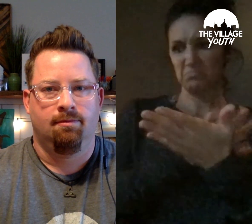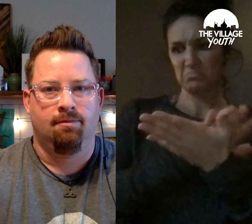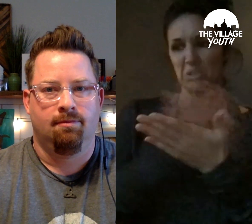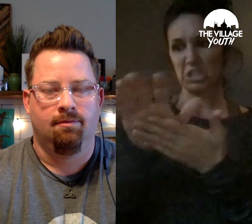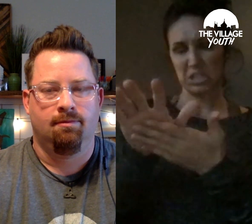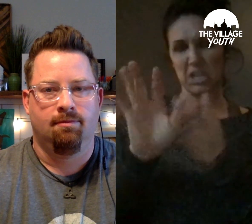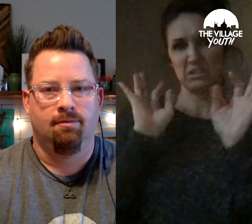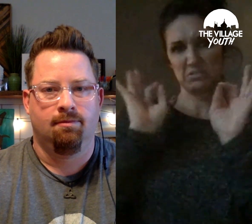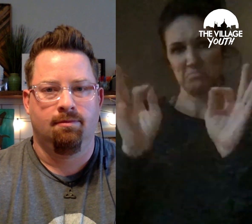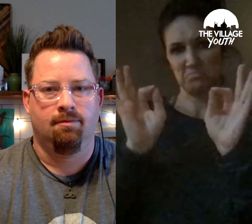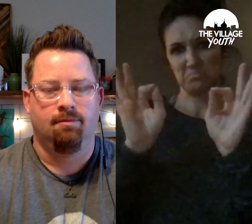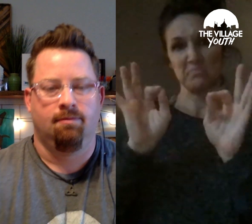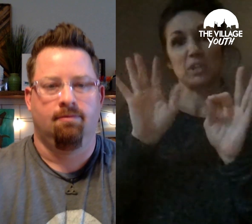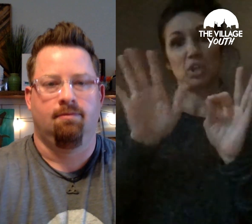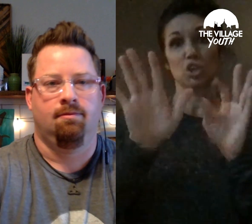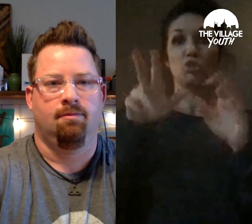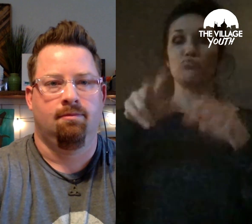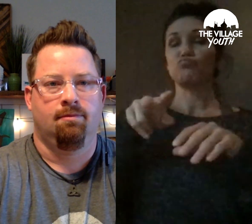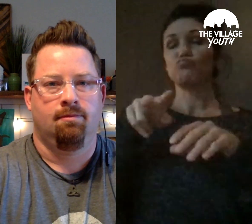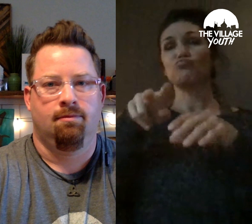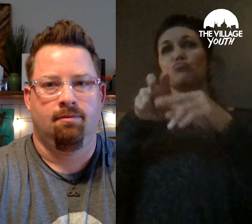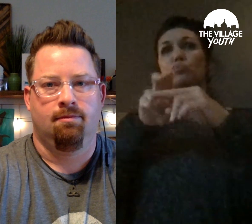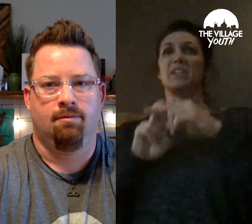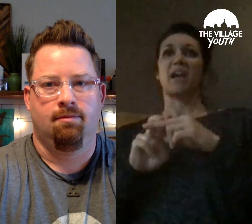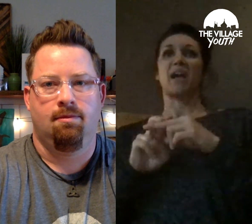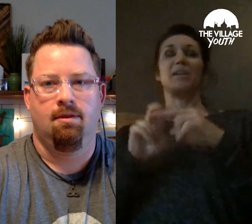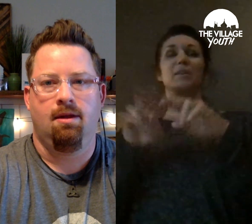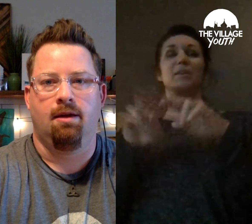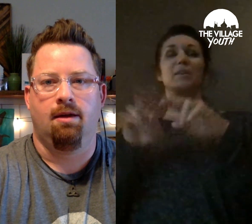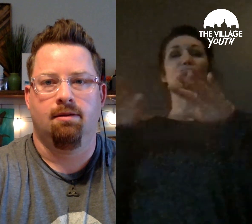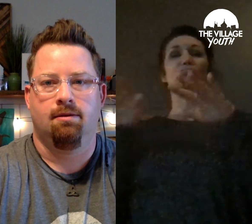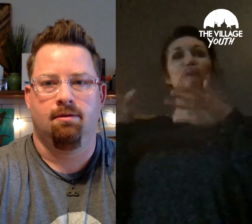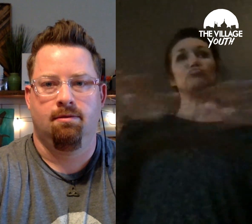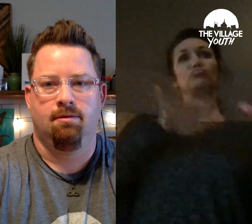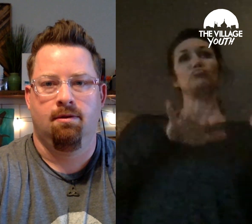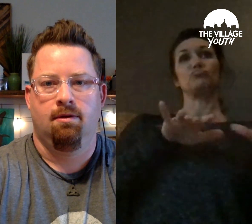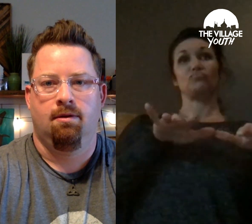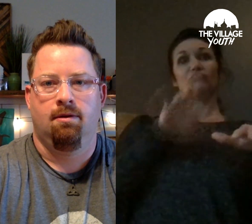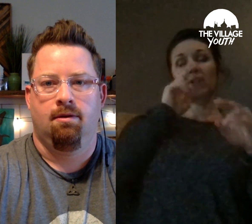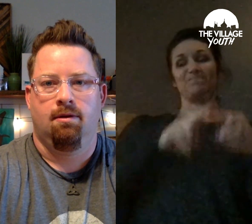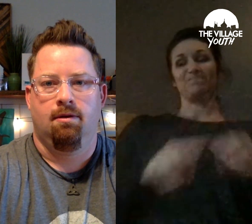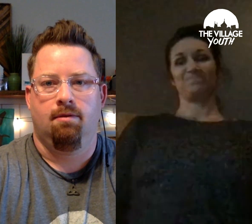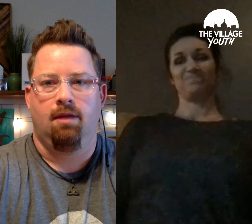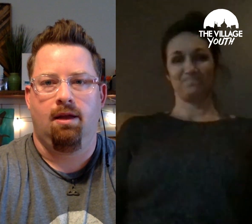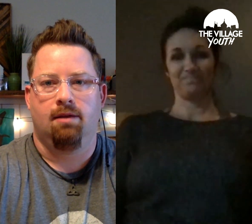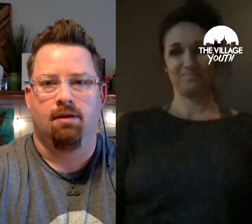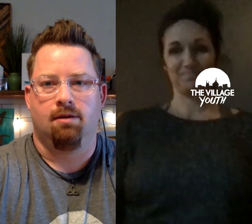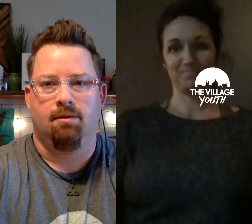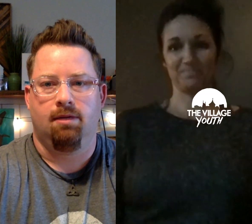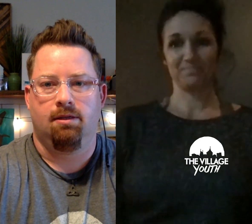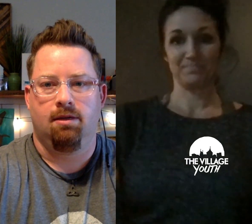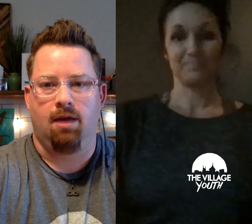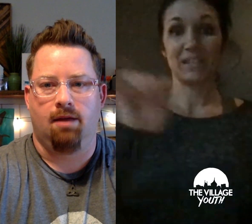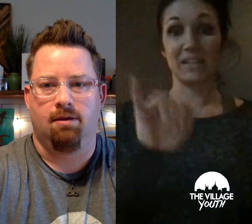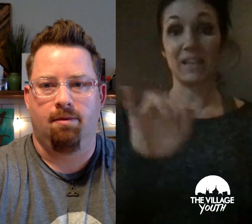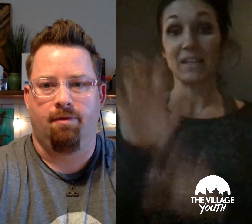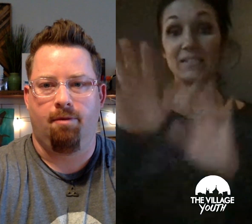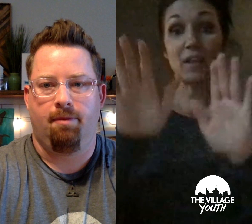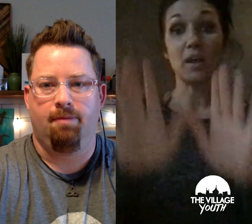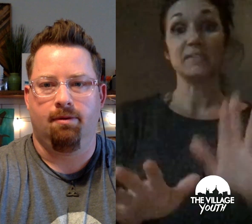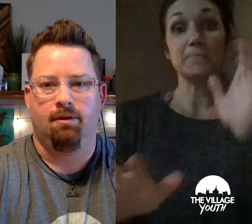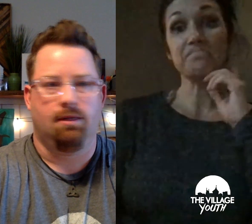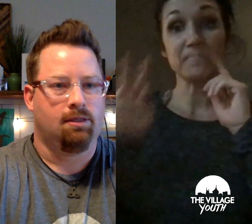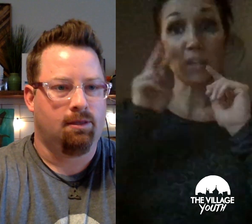mean, it's you're reclining. There's no joke in that. So yeah. Nice. Well, that is awesome. Let's look at some